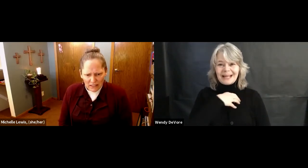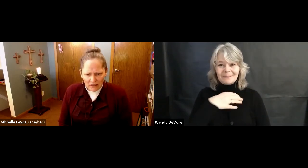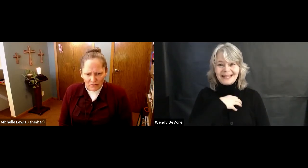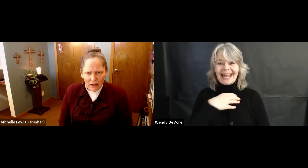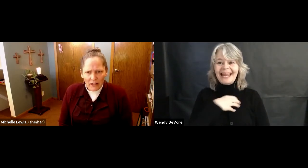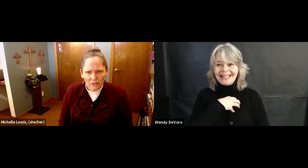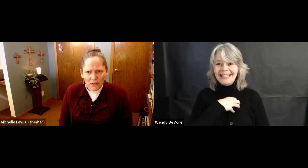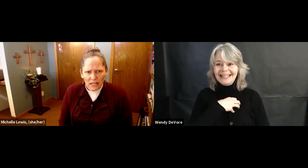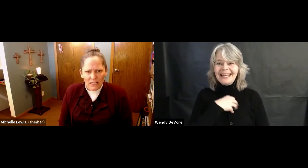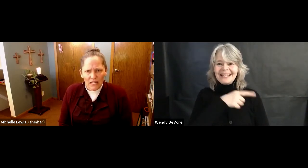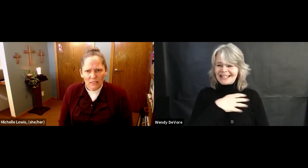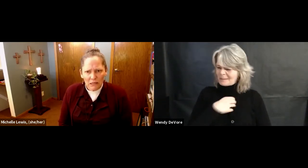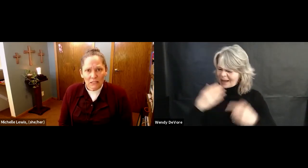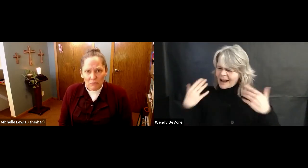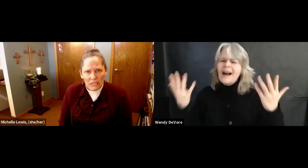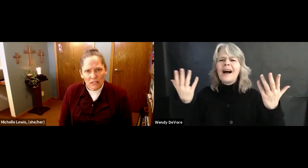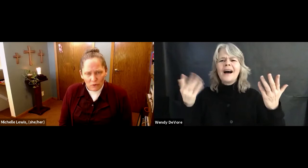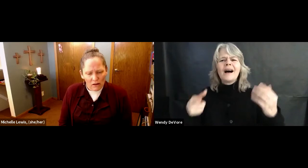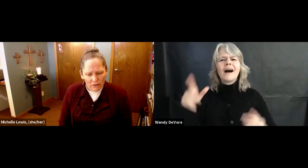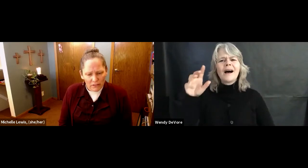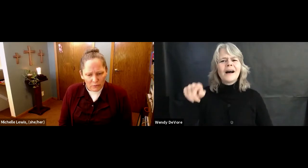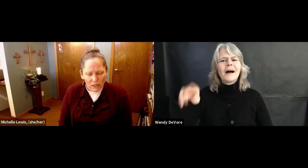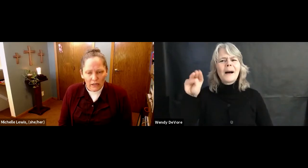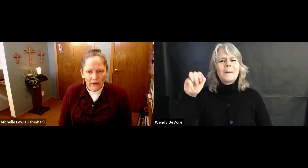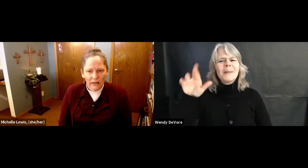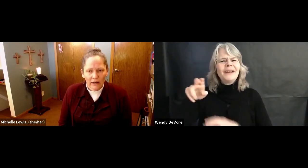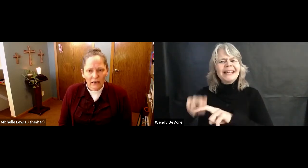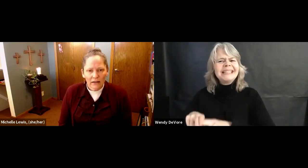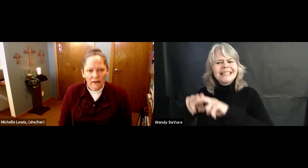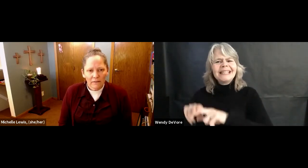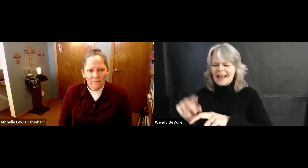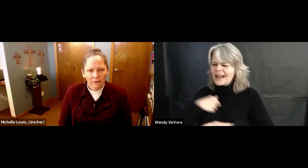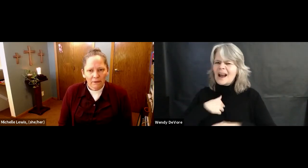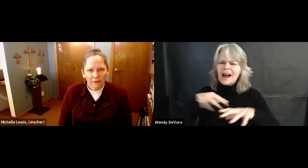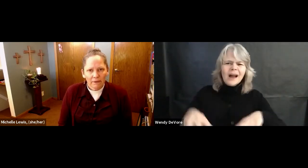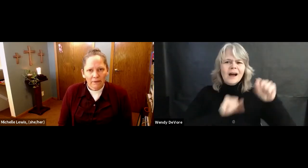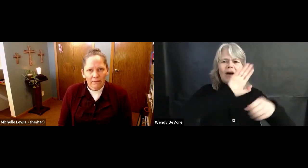just sitting there not doing anything, expecting me to do all this work.